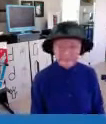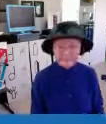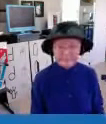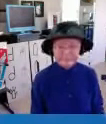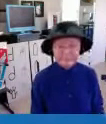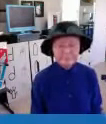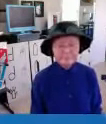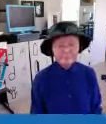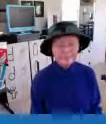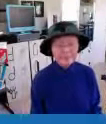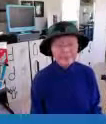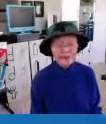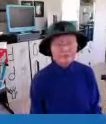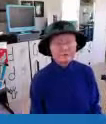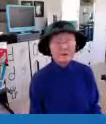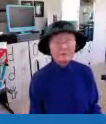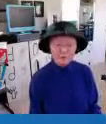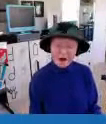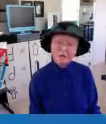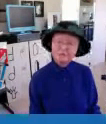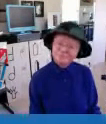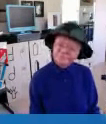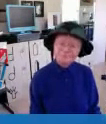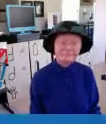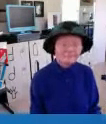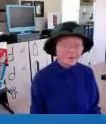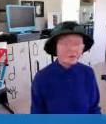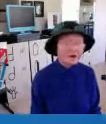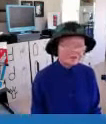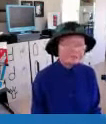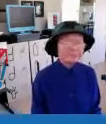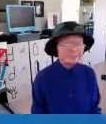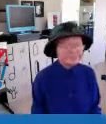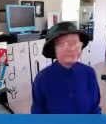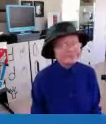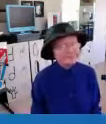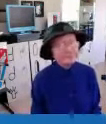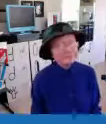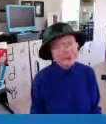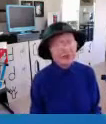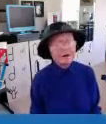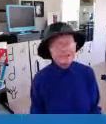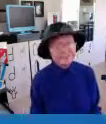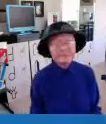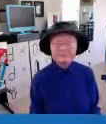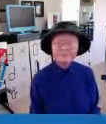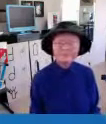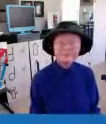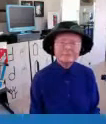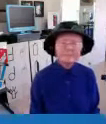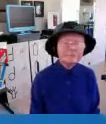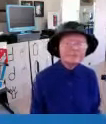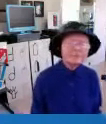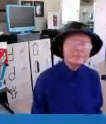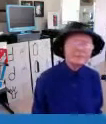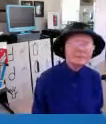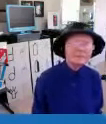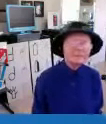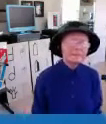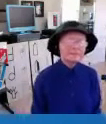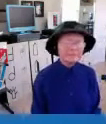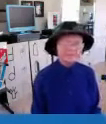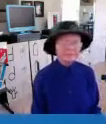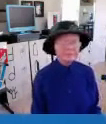Okay. This is an example of what you would see in a research database. That one symbol